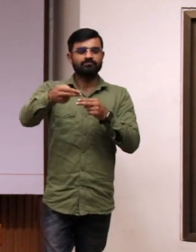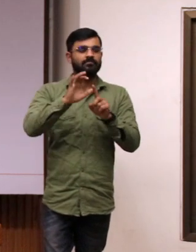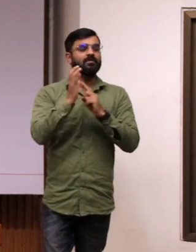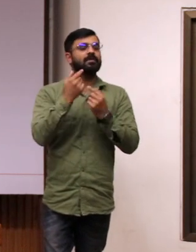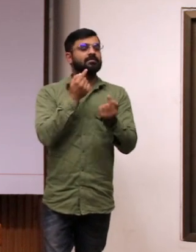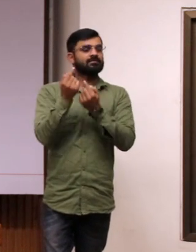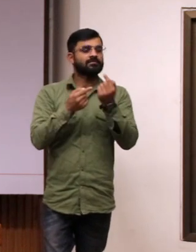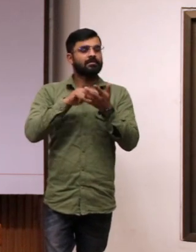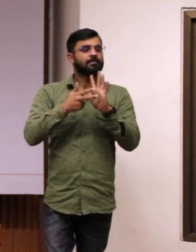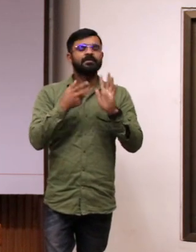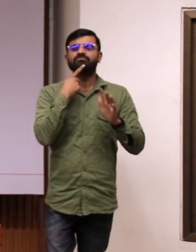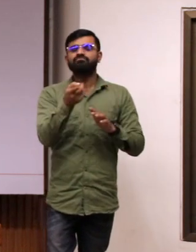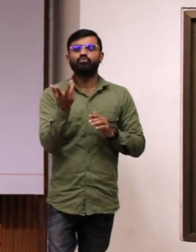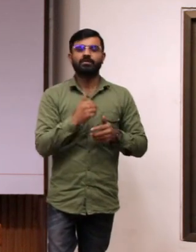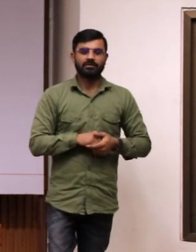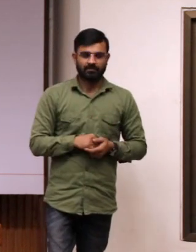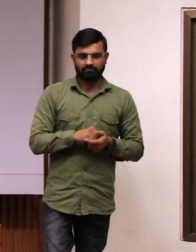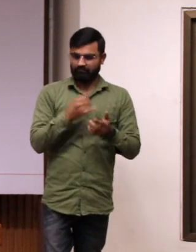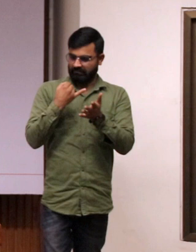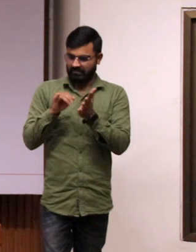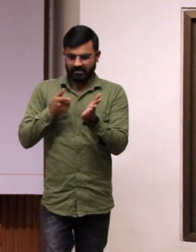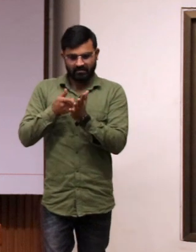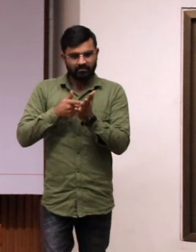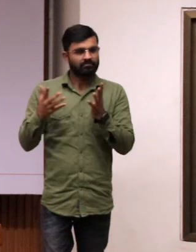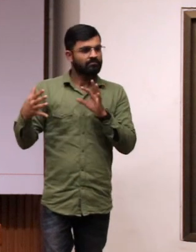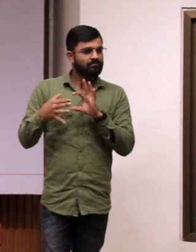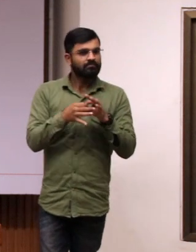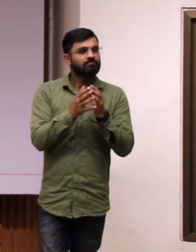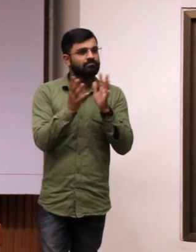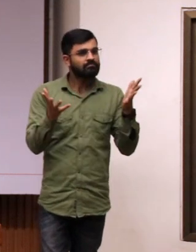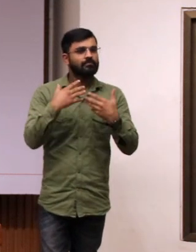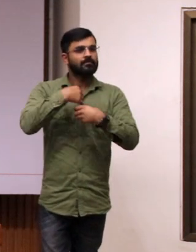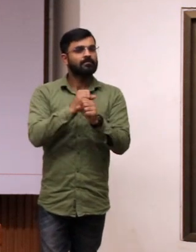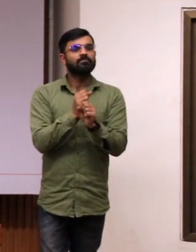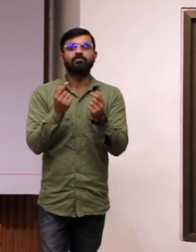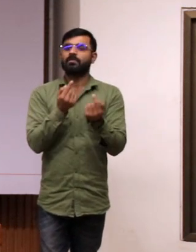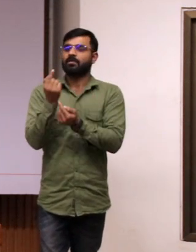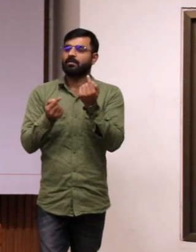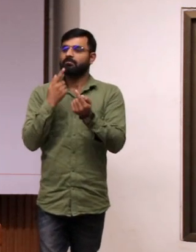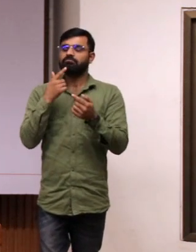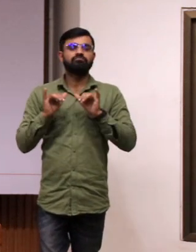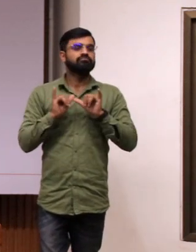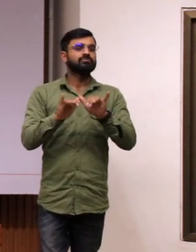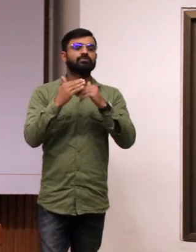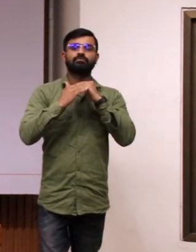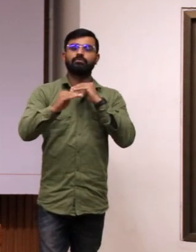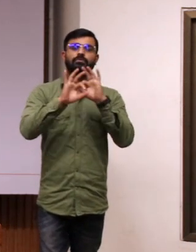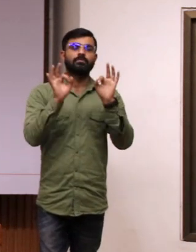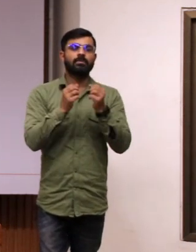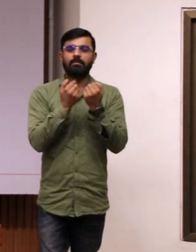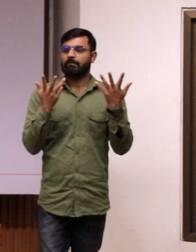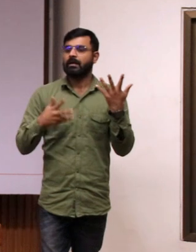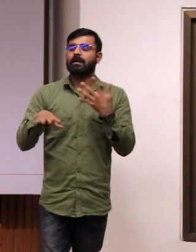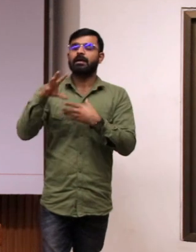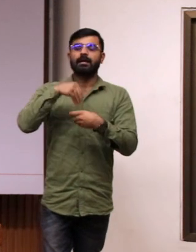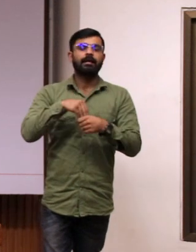cultural grassland. What do you mean by it? You remove villages, intervene a lot, then you create grassland, and you cannot sustain it. Now, a lot of BD species